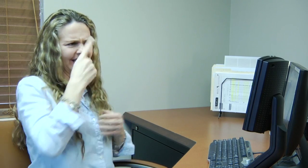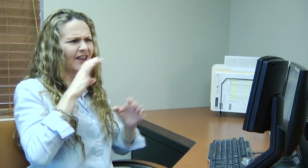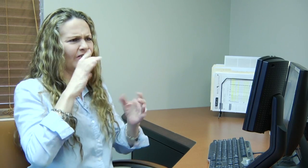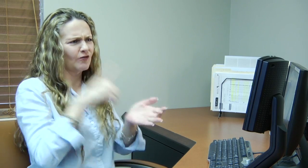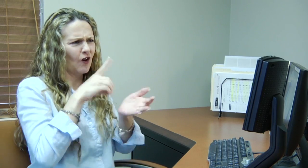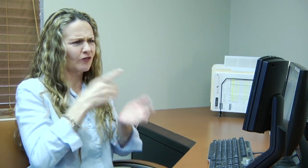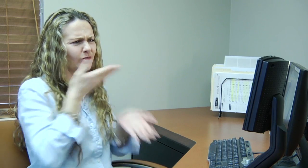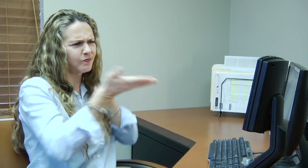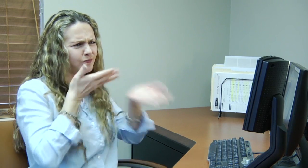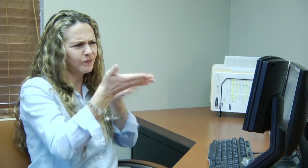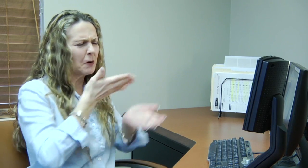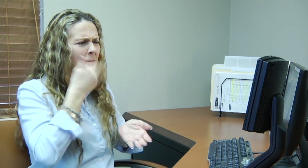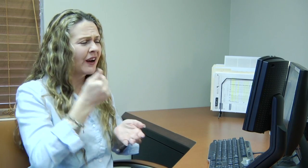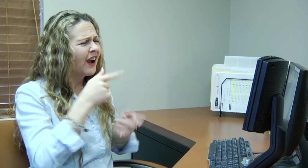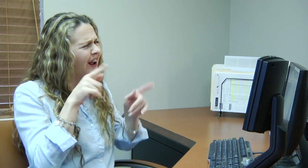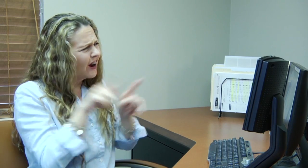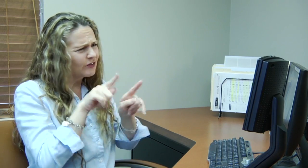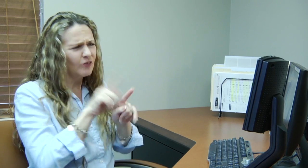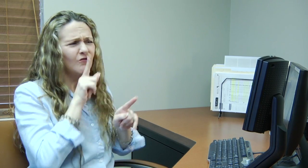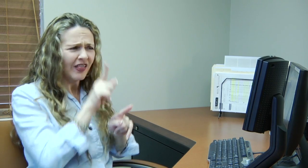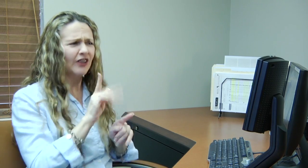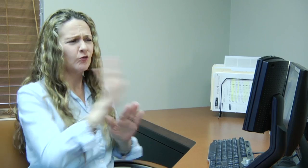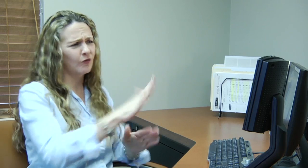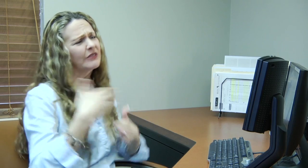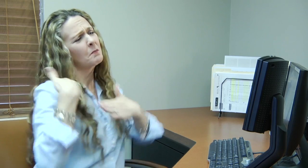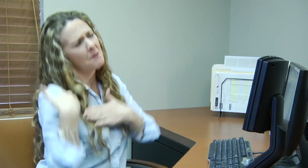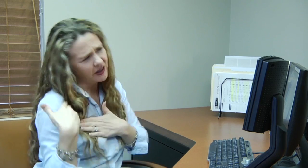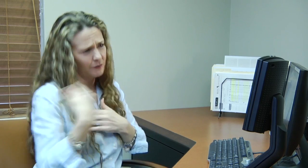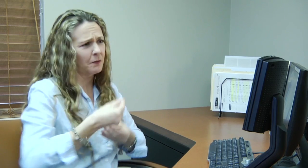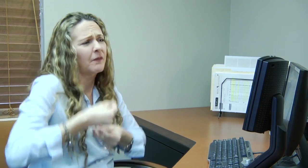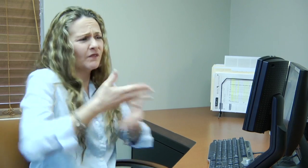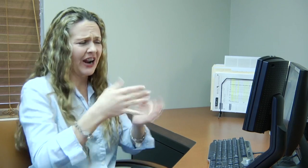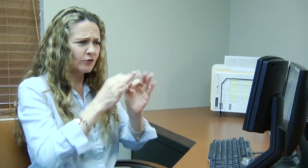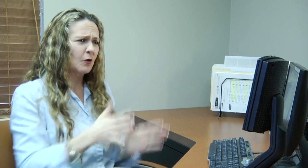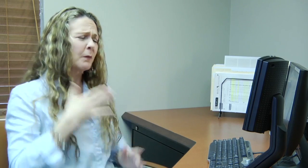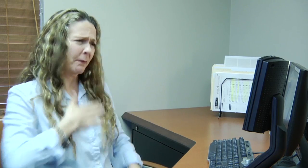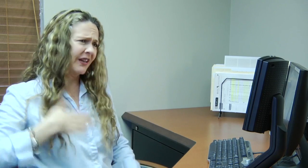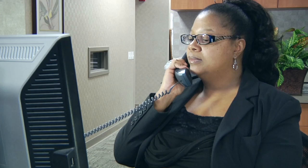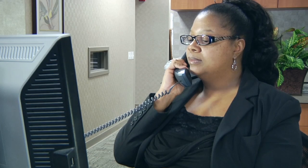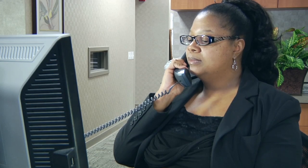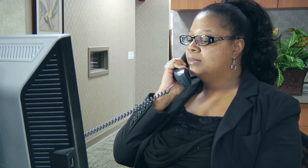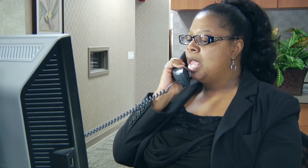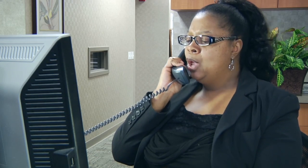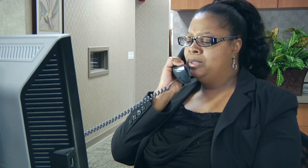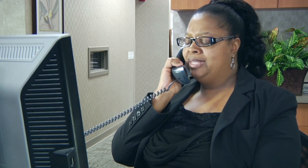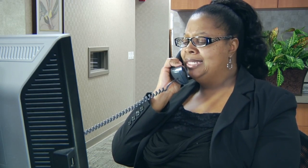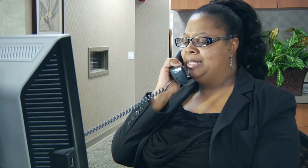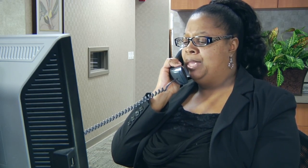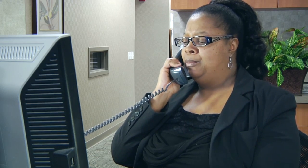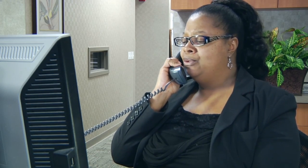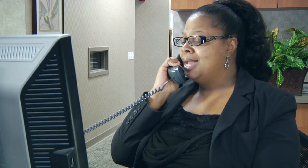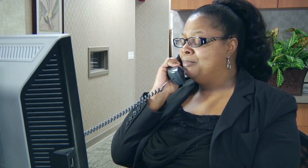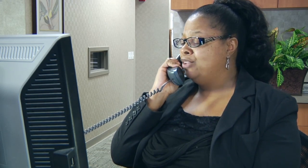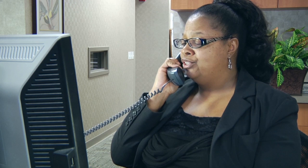doctor about important issues. It's your responsibility to hire an interpreter for that. Well,